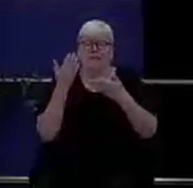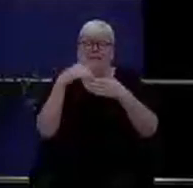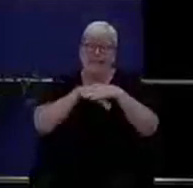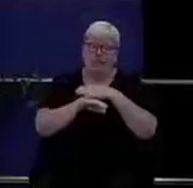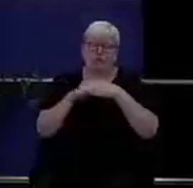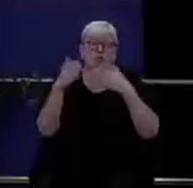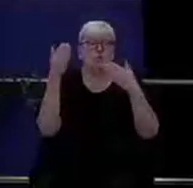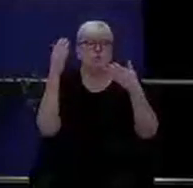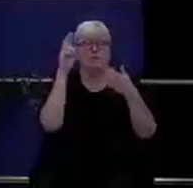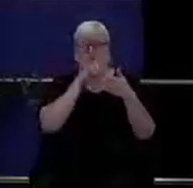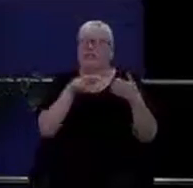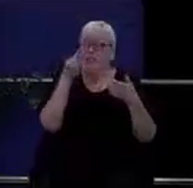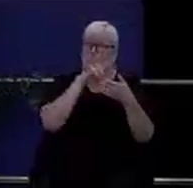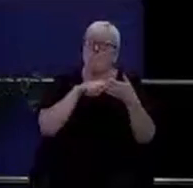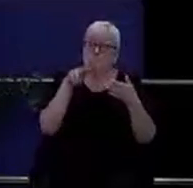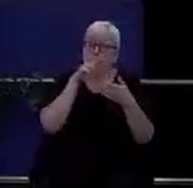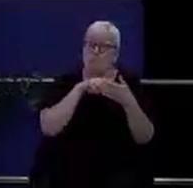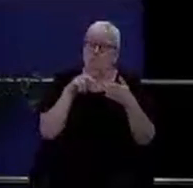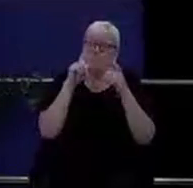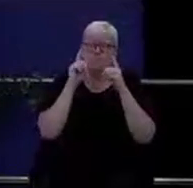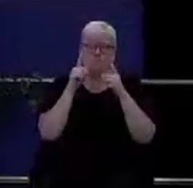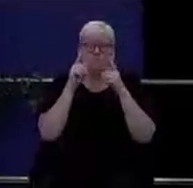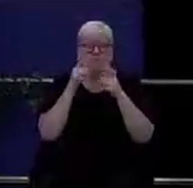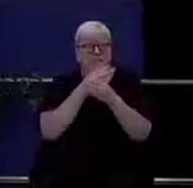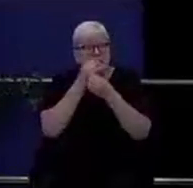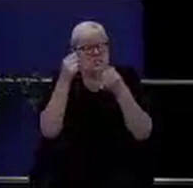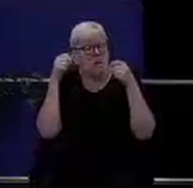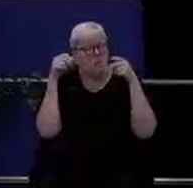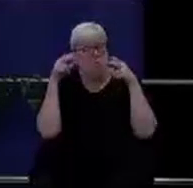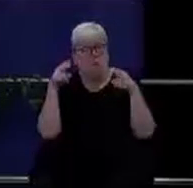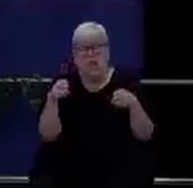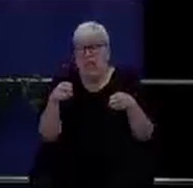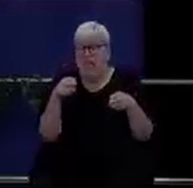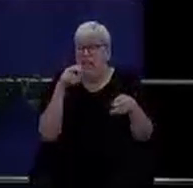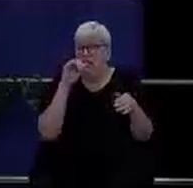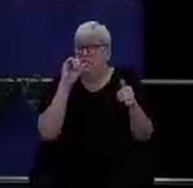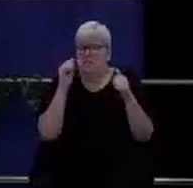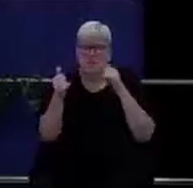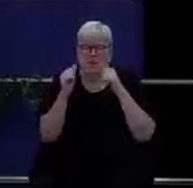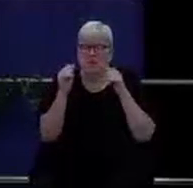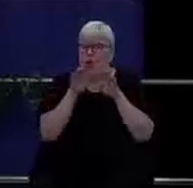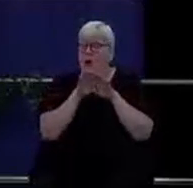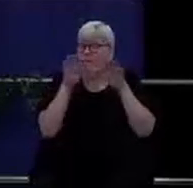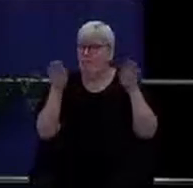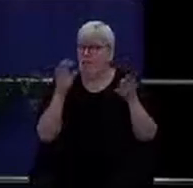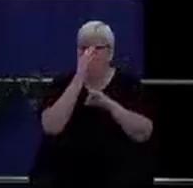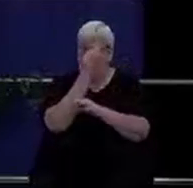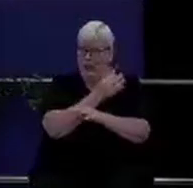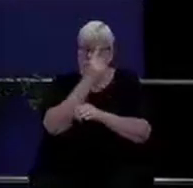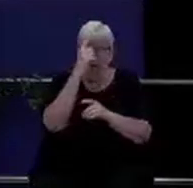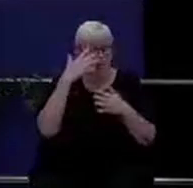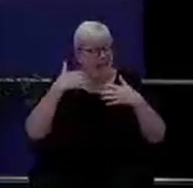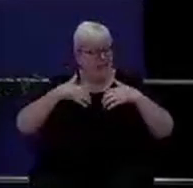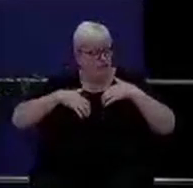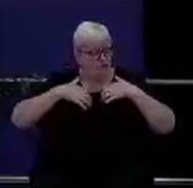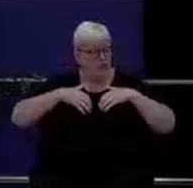the readership. And in some ways, this is perhaps a slightly unfair question, but I'm interested.